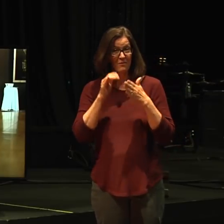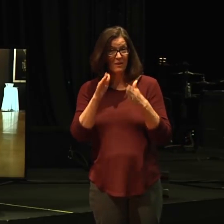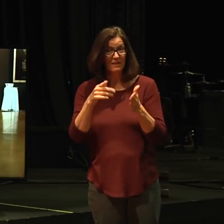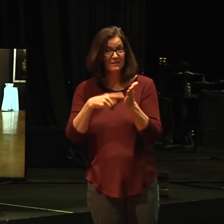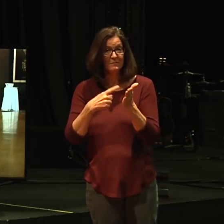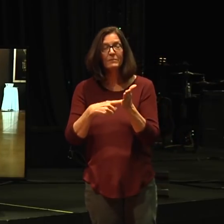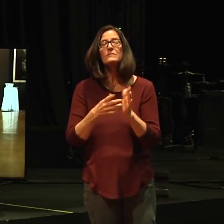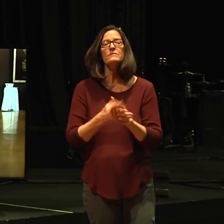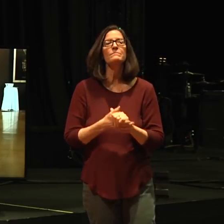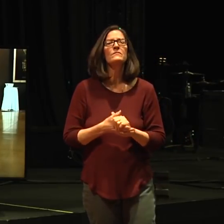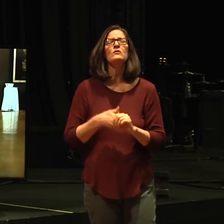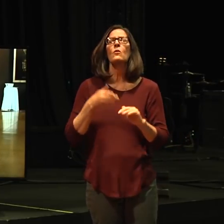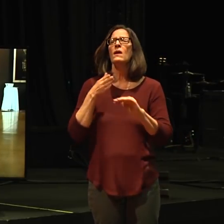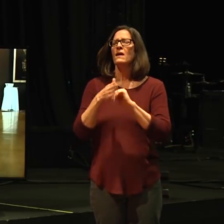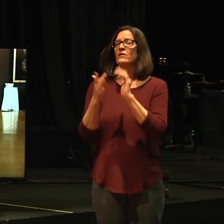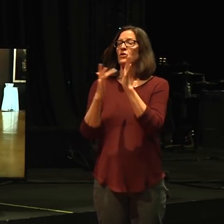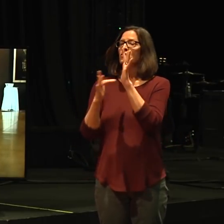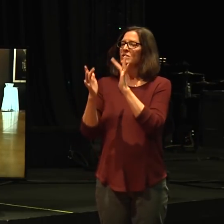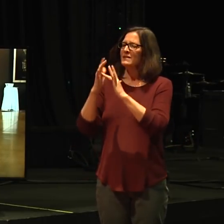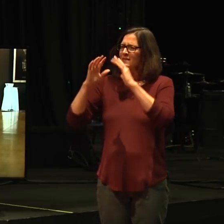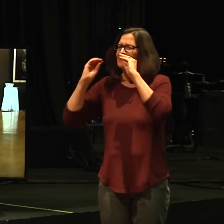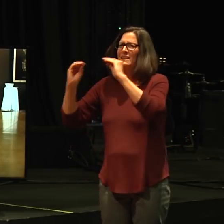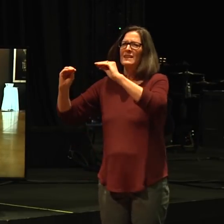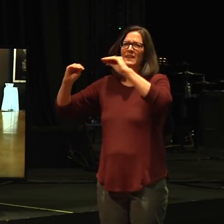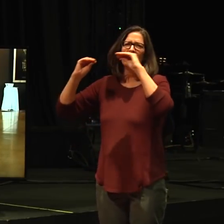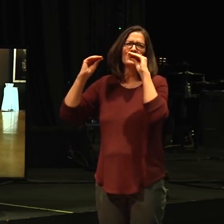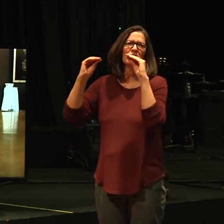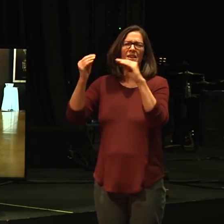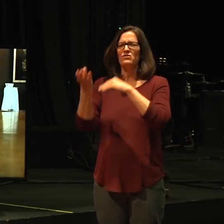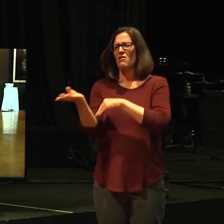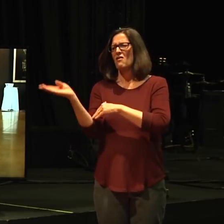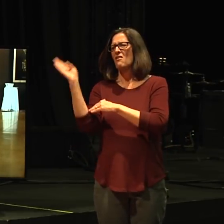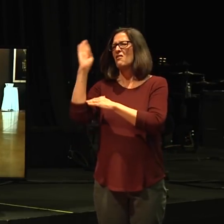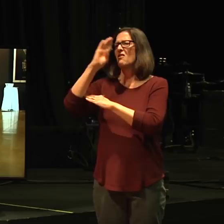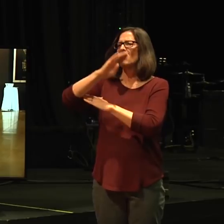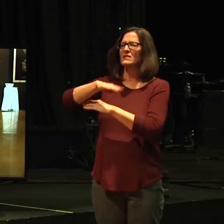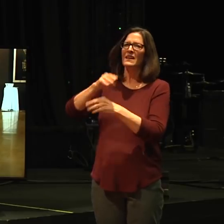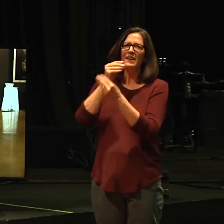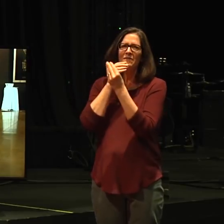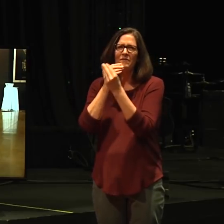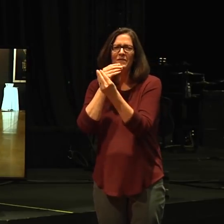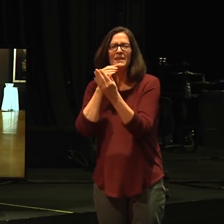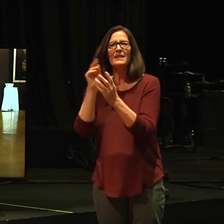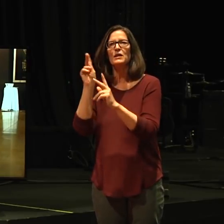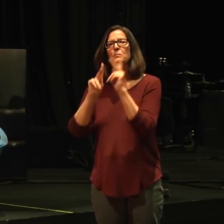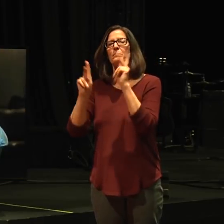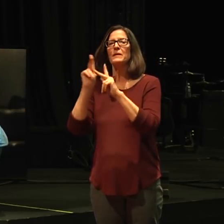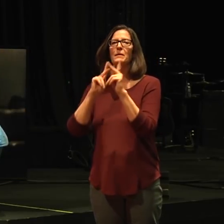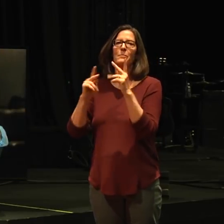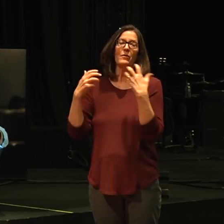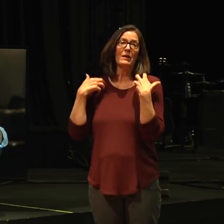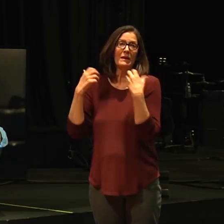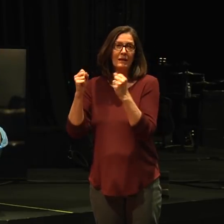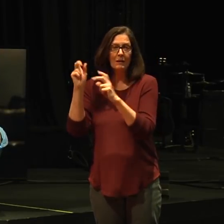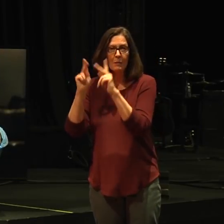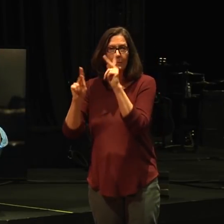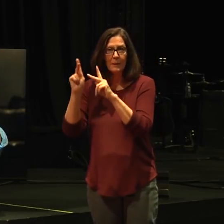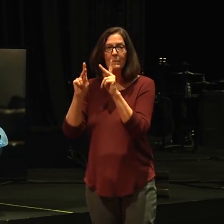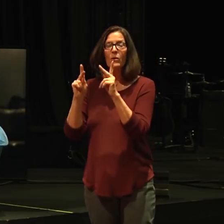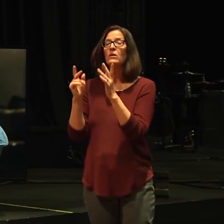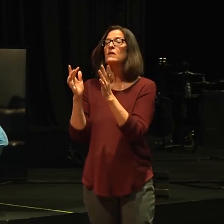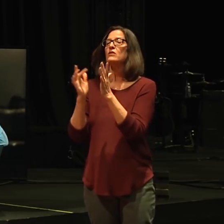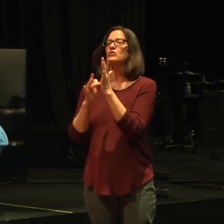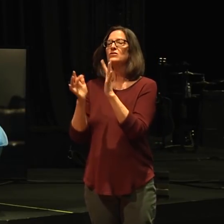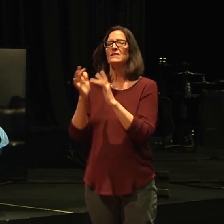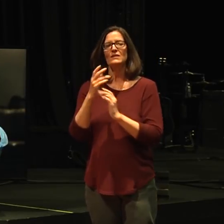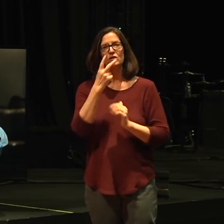this long day of teaching people and healing people and feeding thousands of people, Jesus looks at his 12 friends and